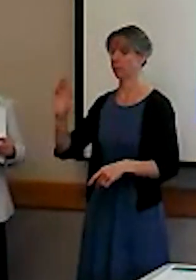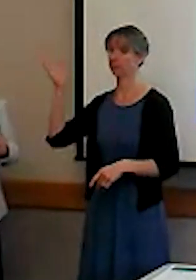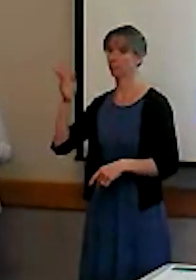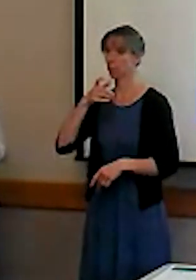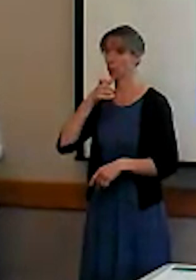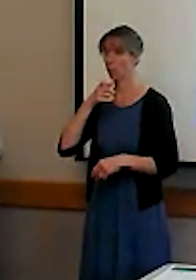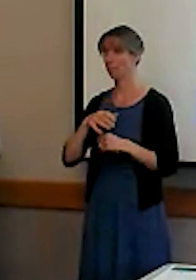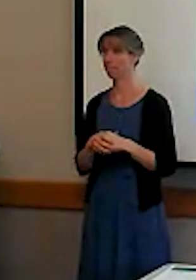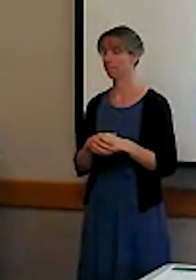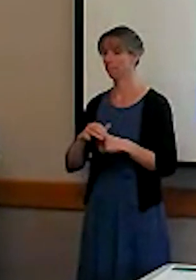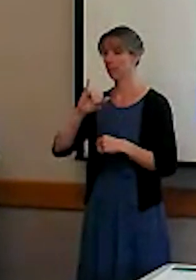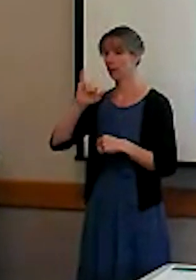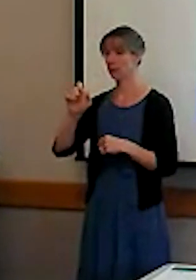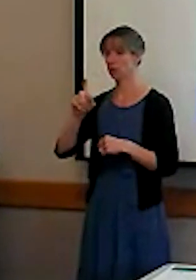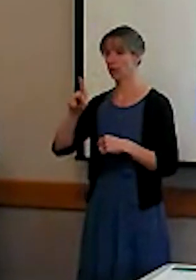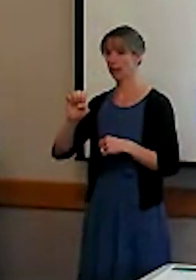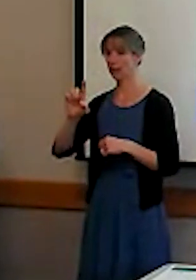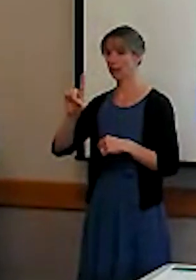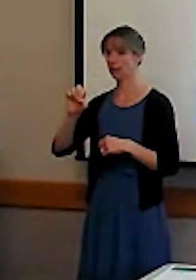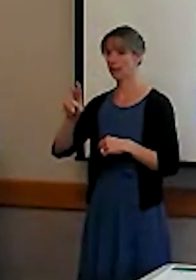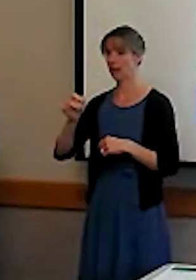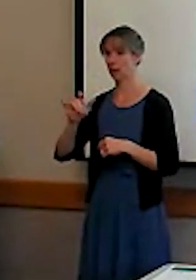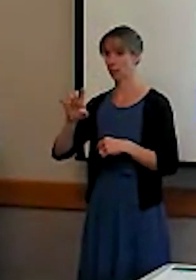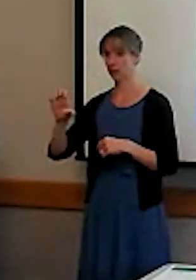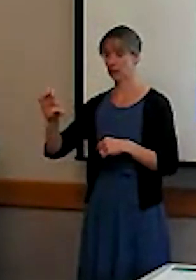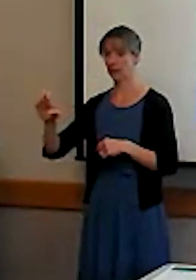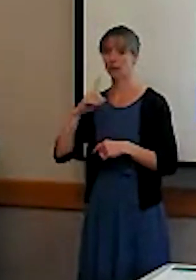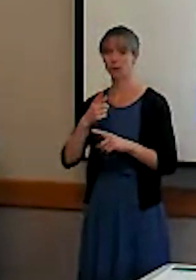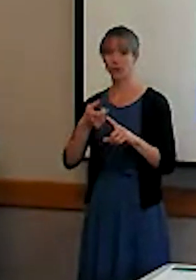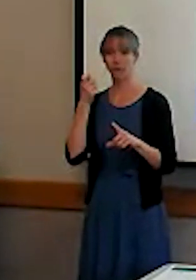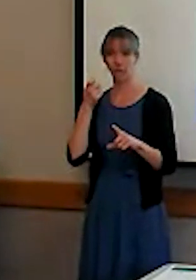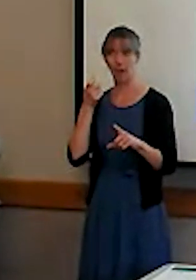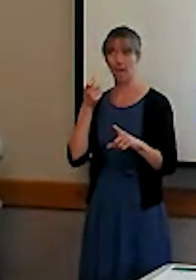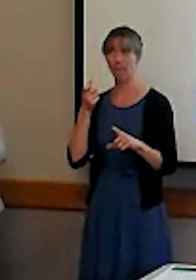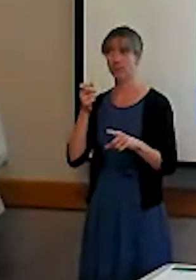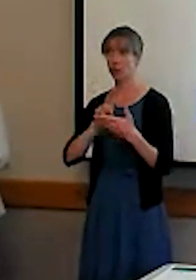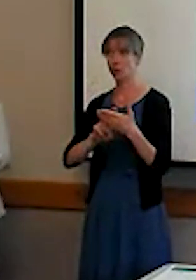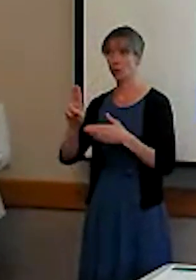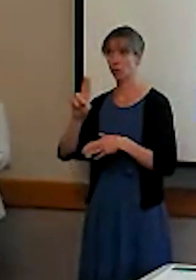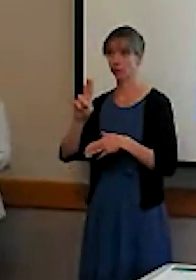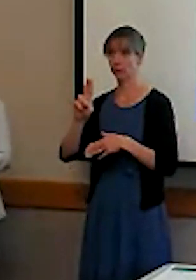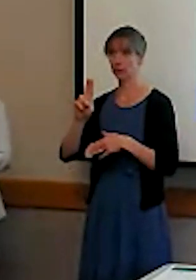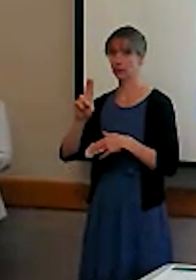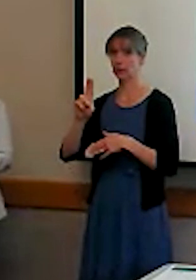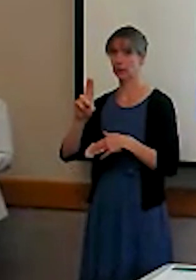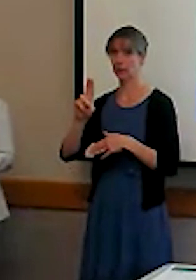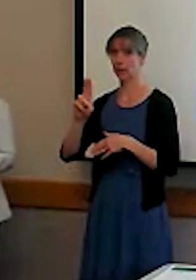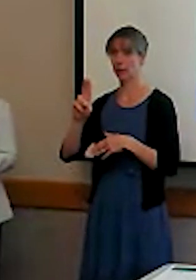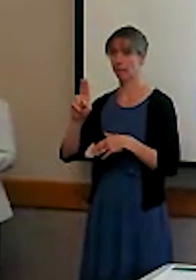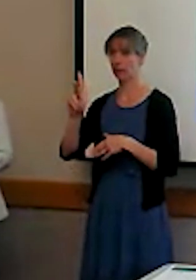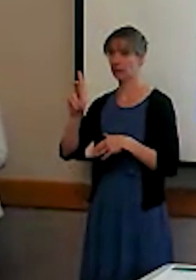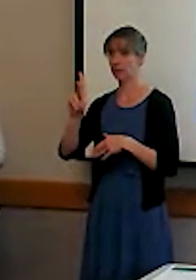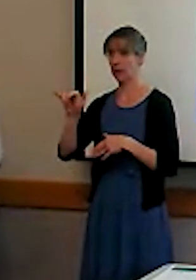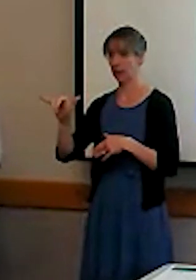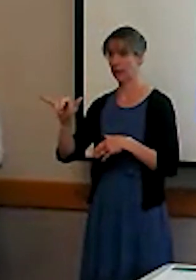present is Jacqui Denegri, and she comes to us from the University of Kentucky